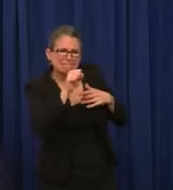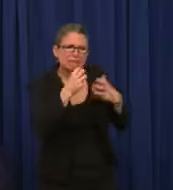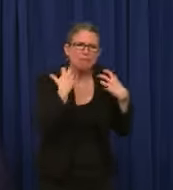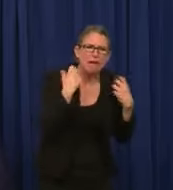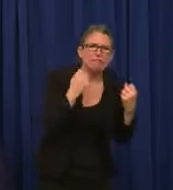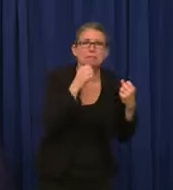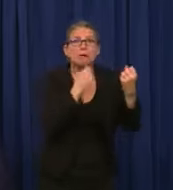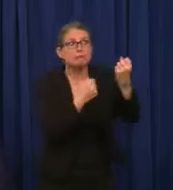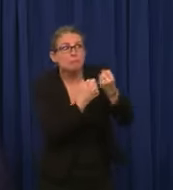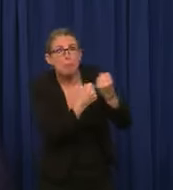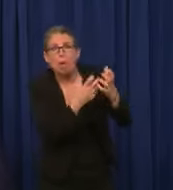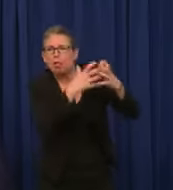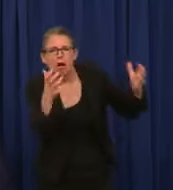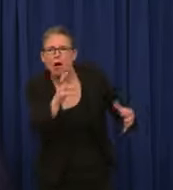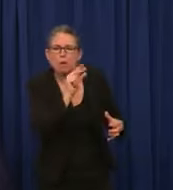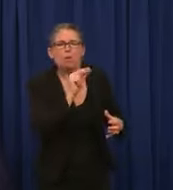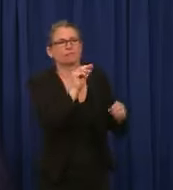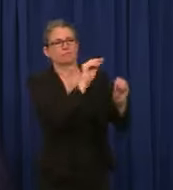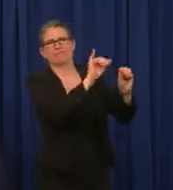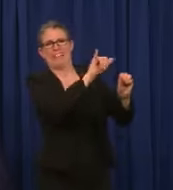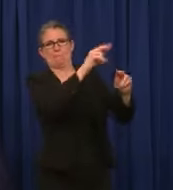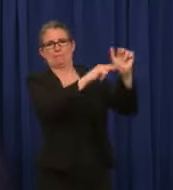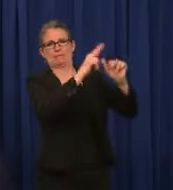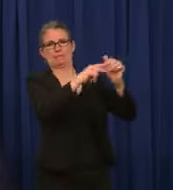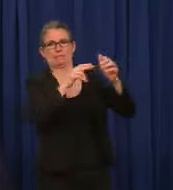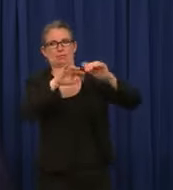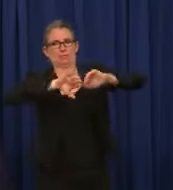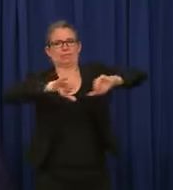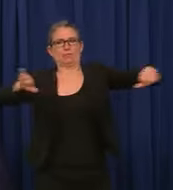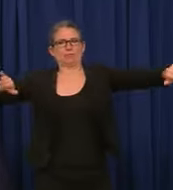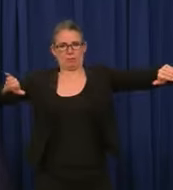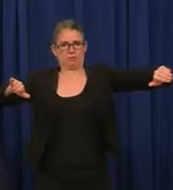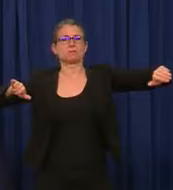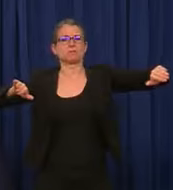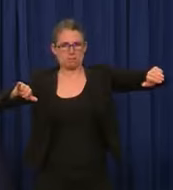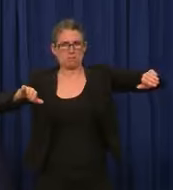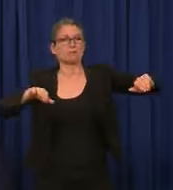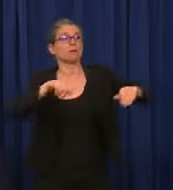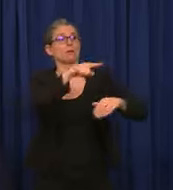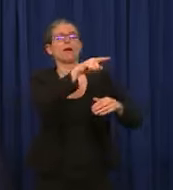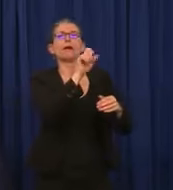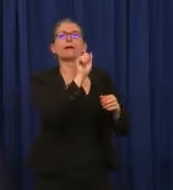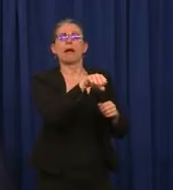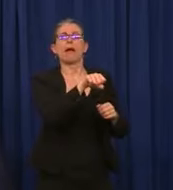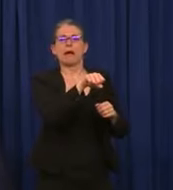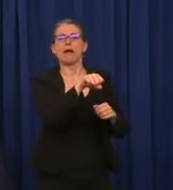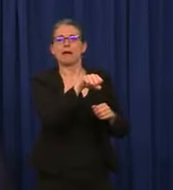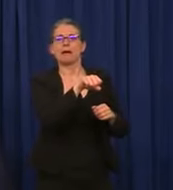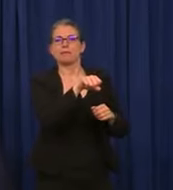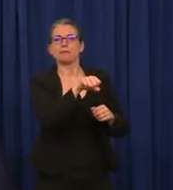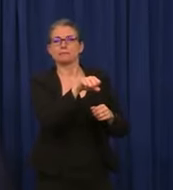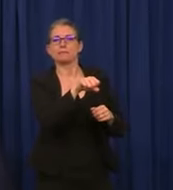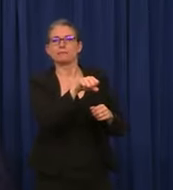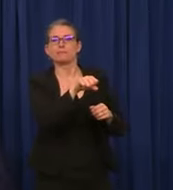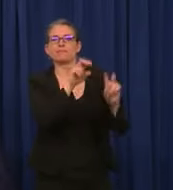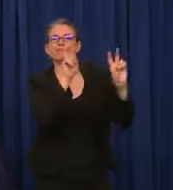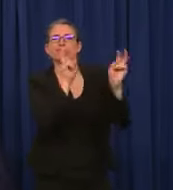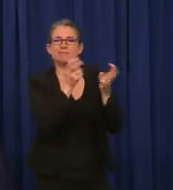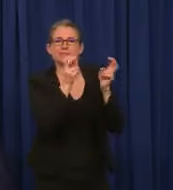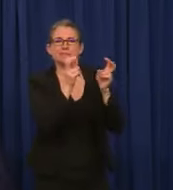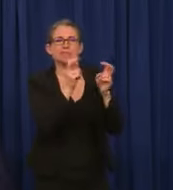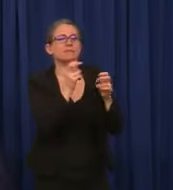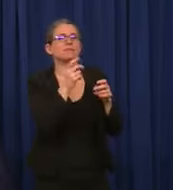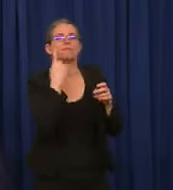to an external hospital. So more than just an alternative triage site, but a full-scale external